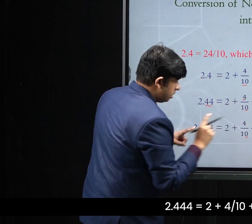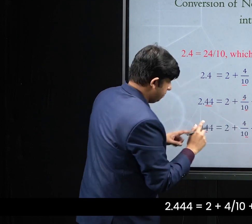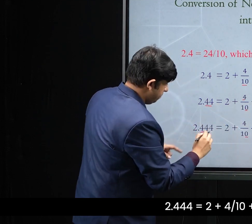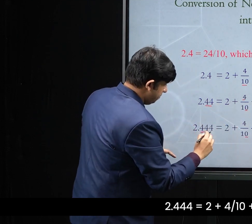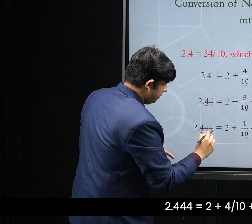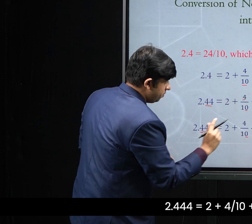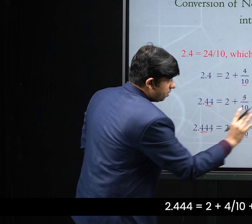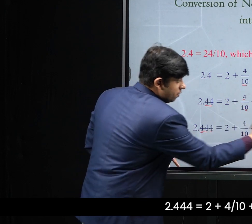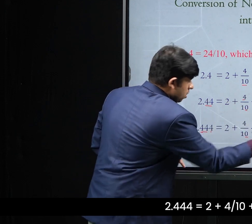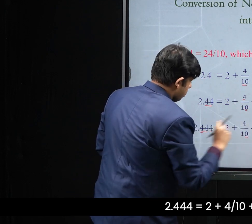plus 4 by 1000.